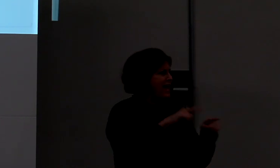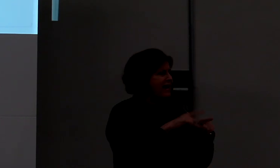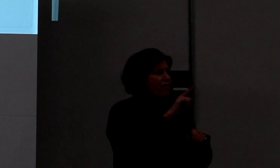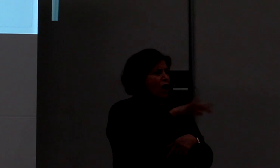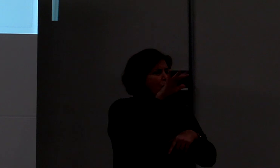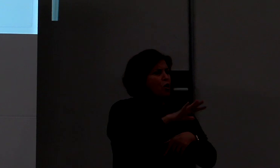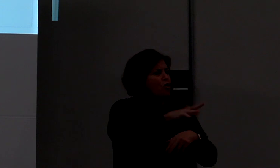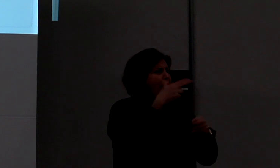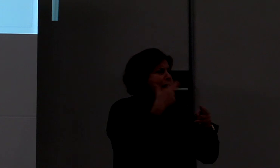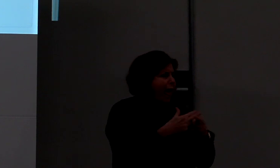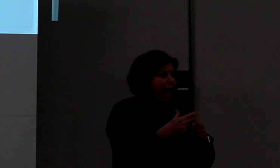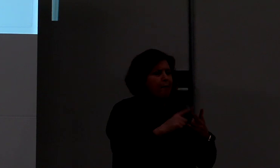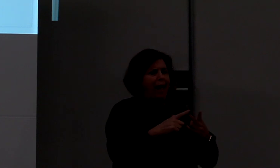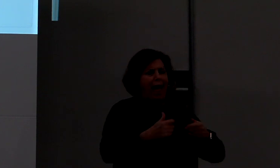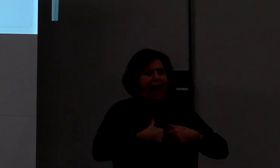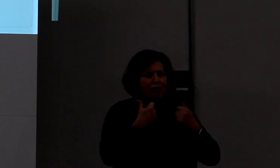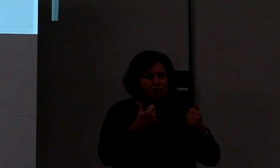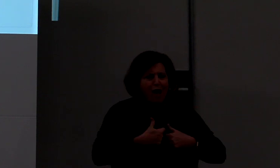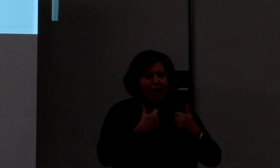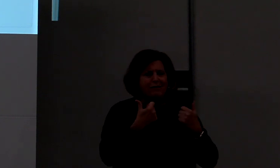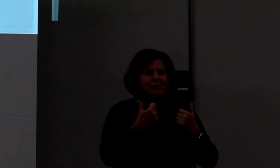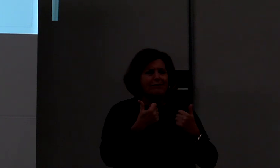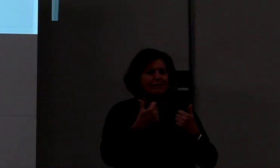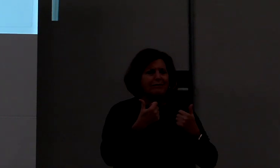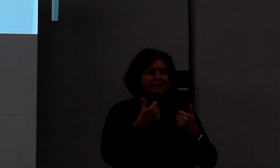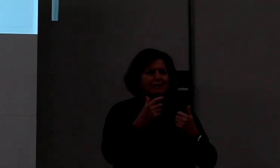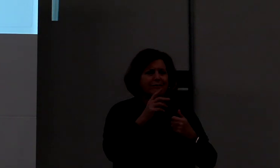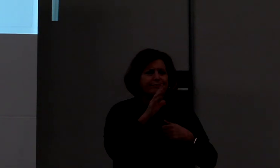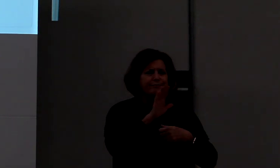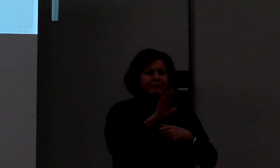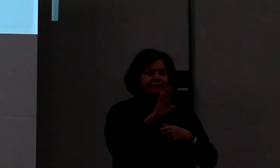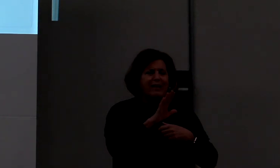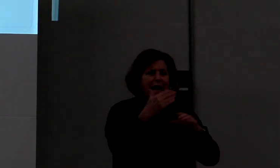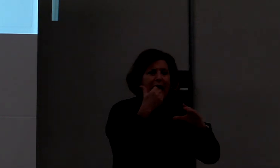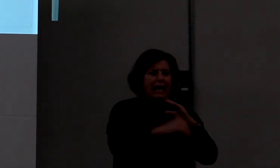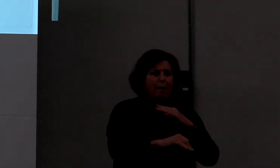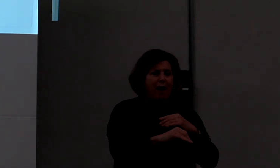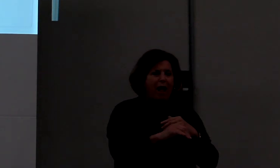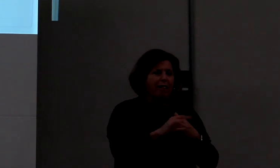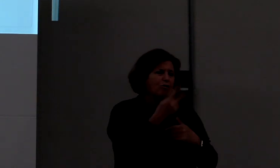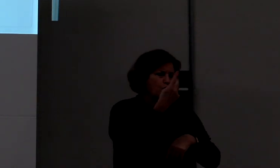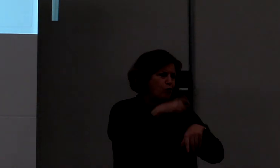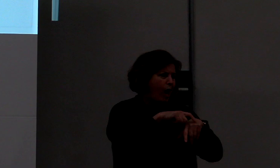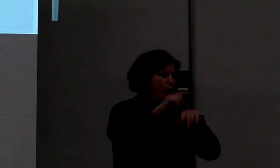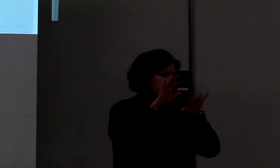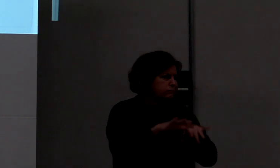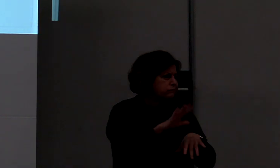you're going to put in your name, your address, your, I think, email twice on here,